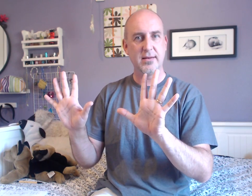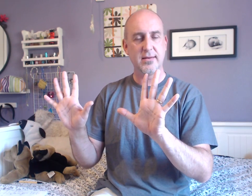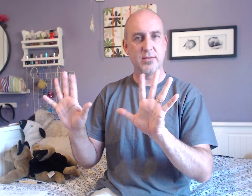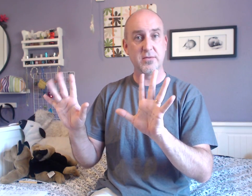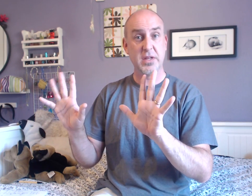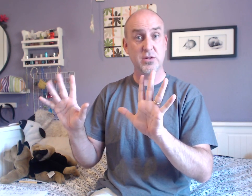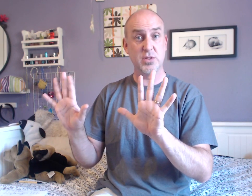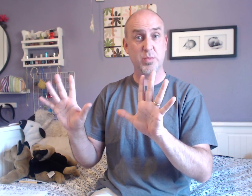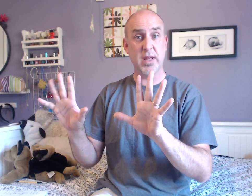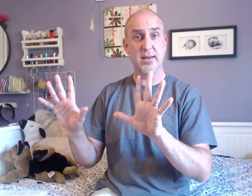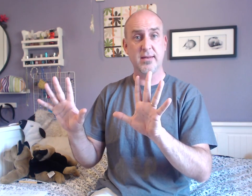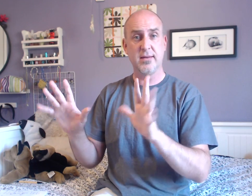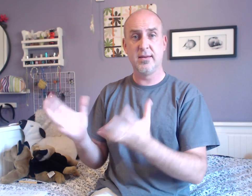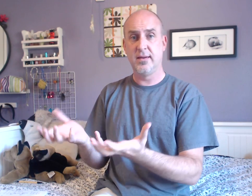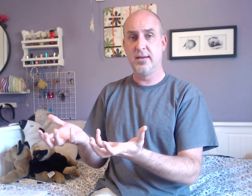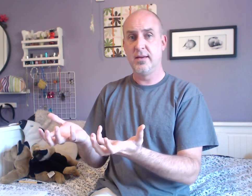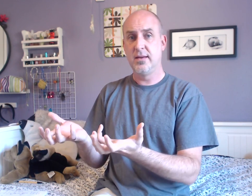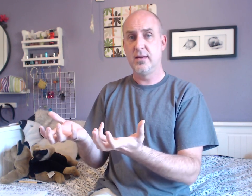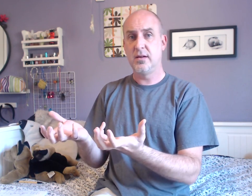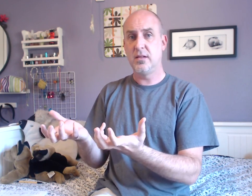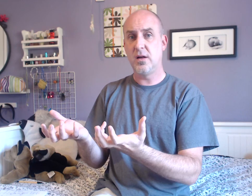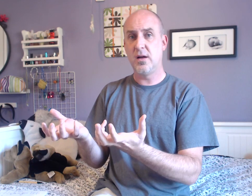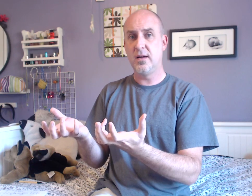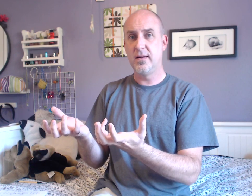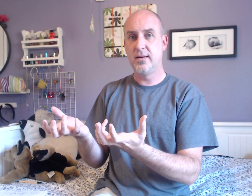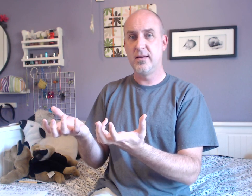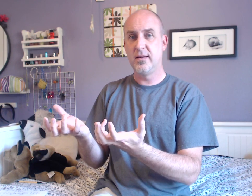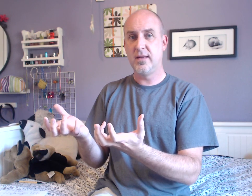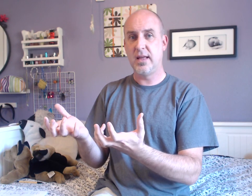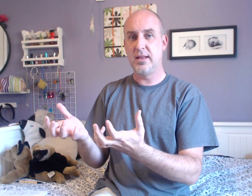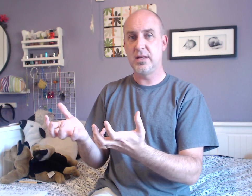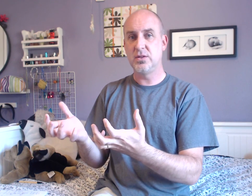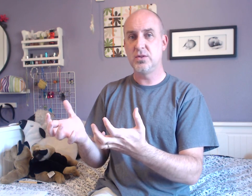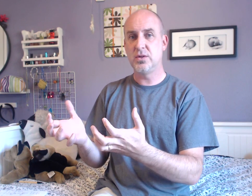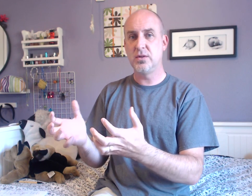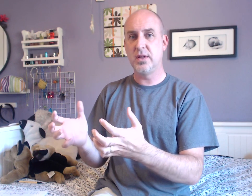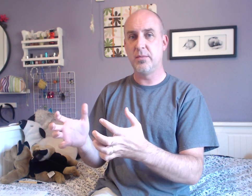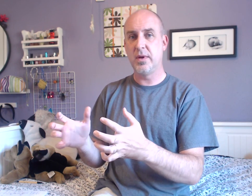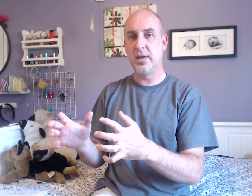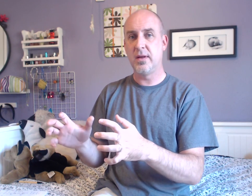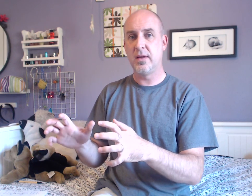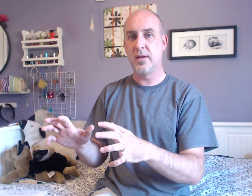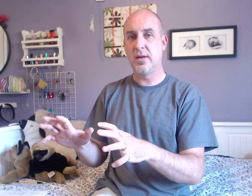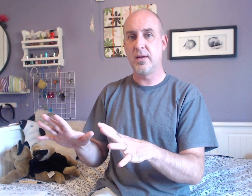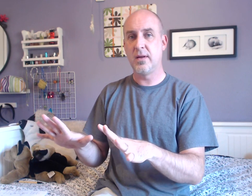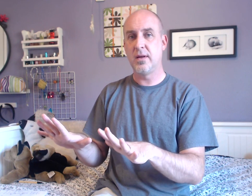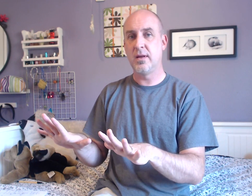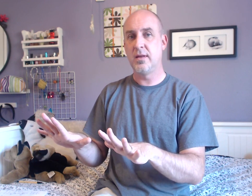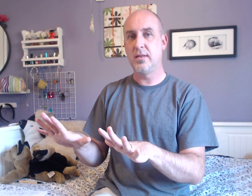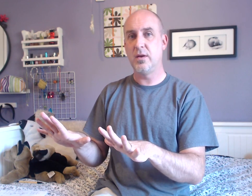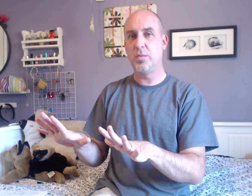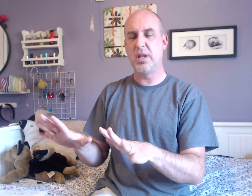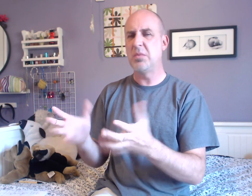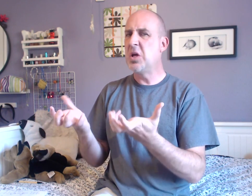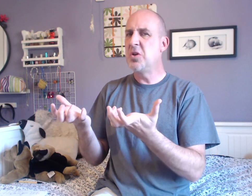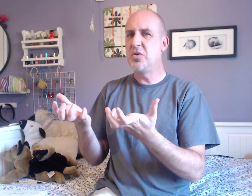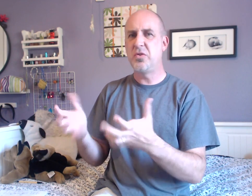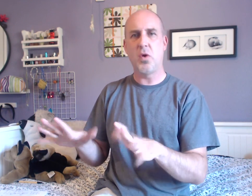with fingers spread? Claw, and then as you turn them, they open up.